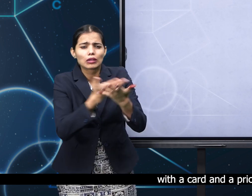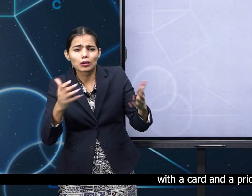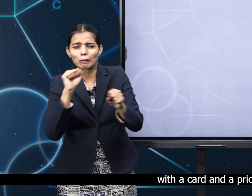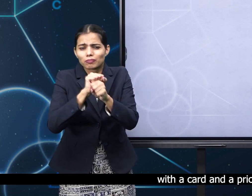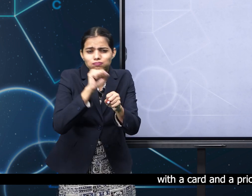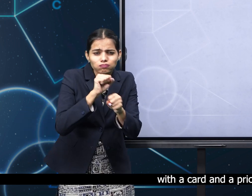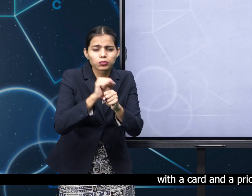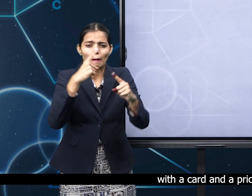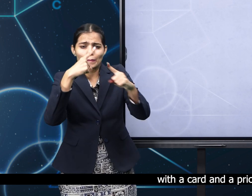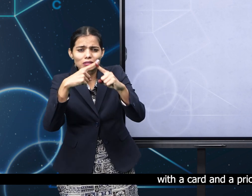a price marked on it.